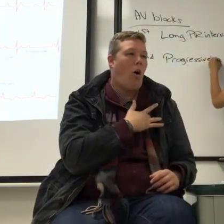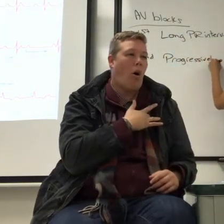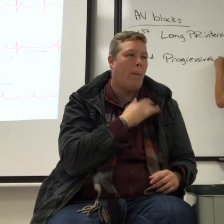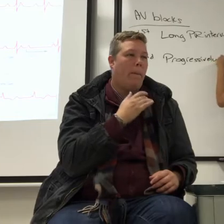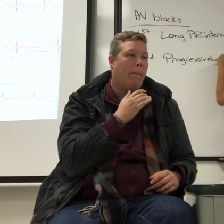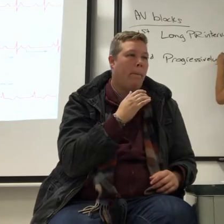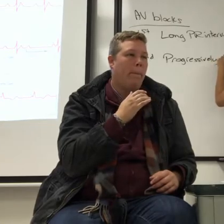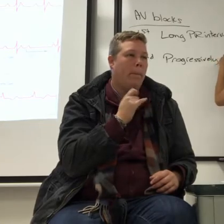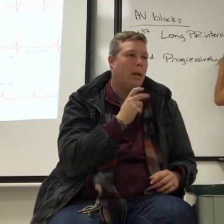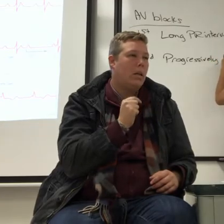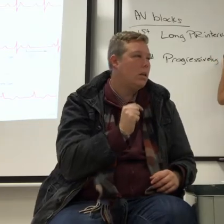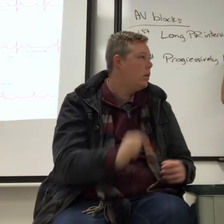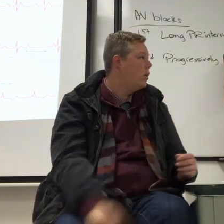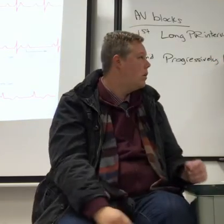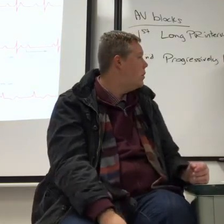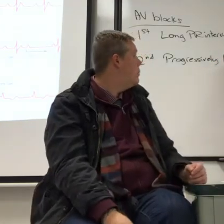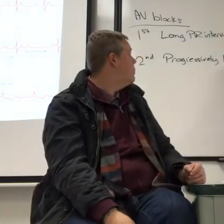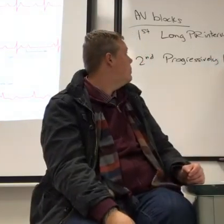Progressively longer